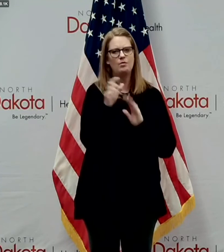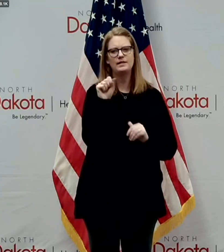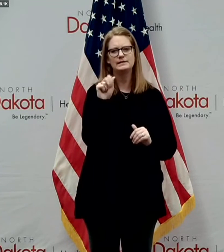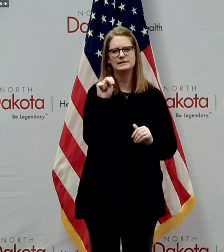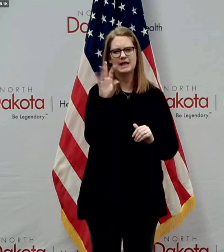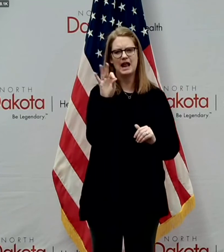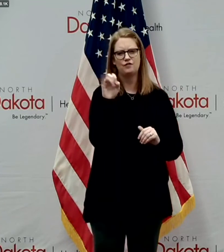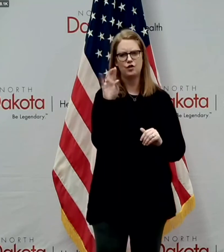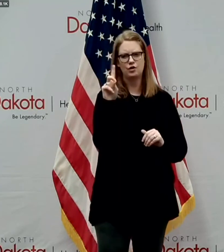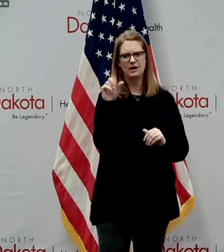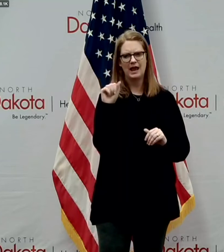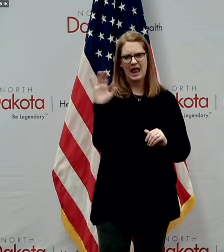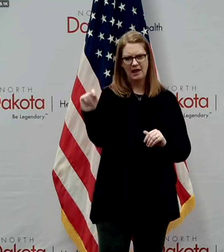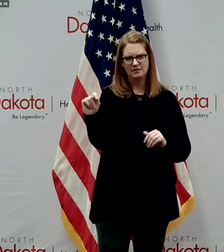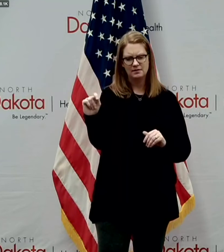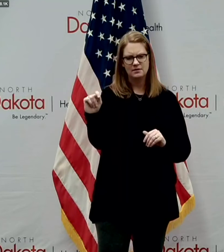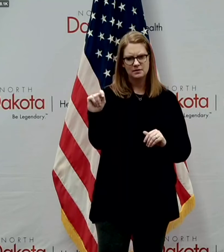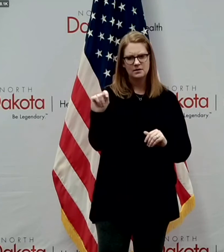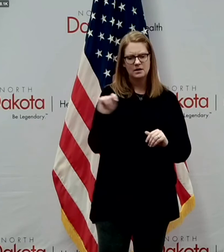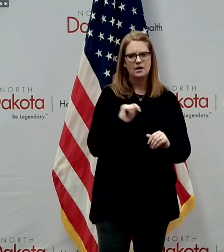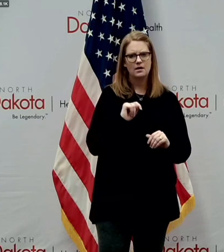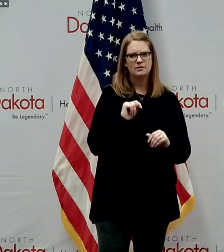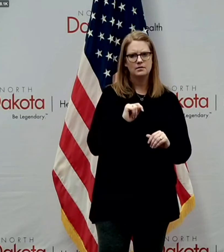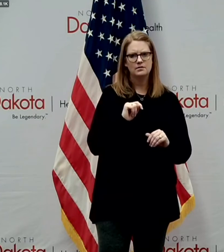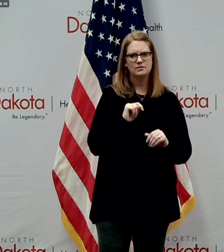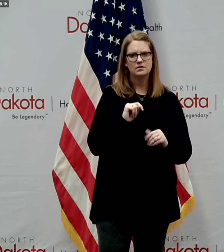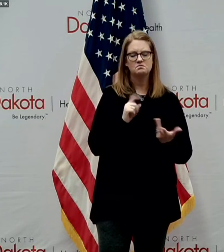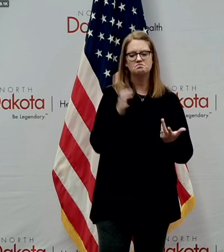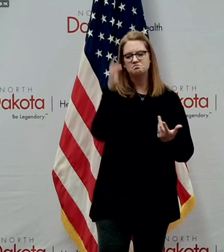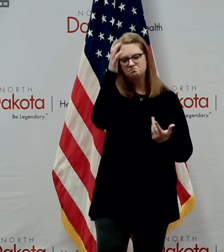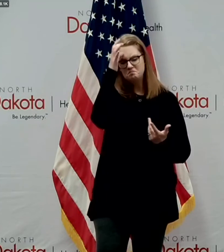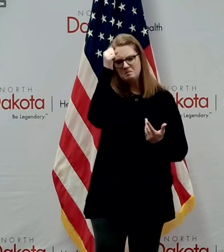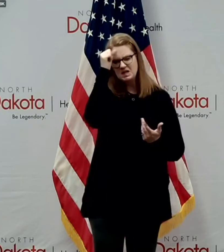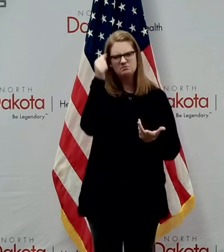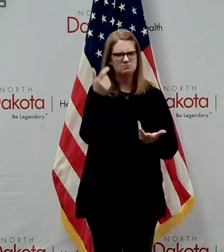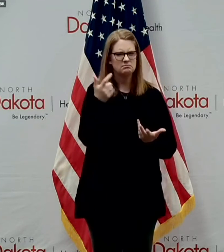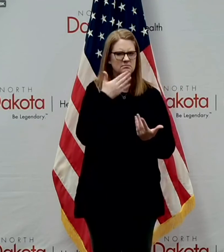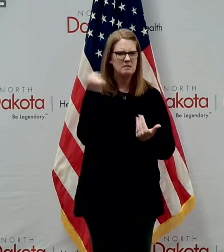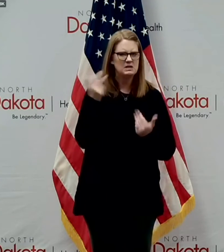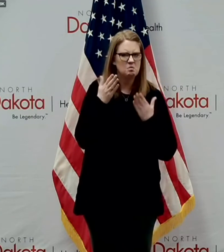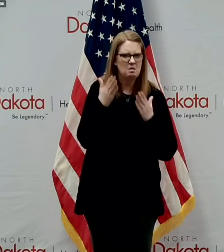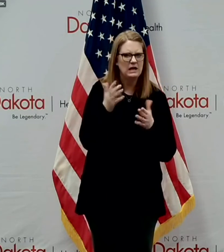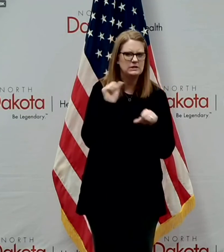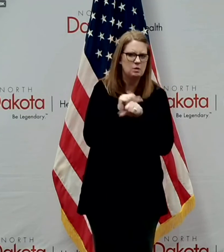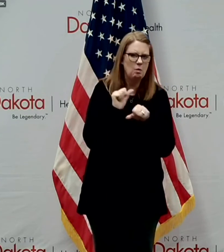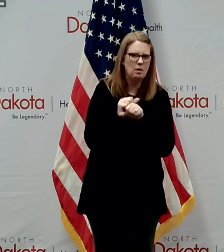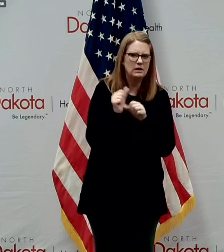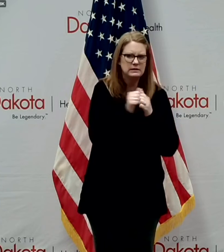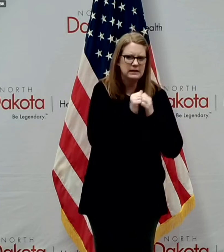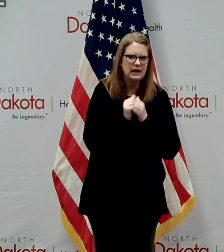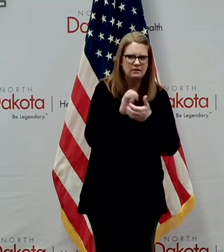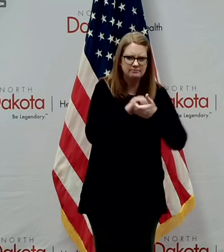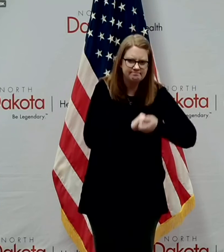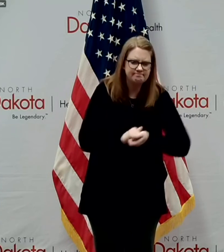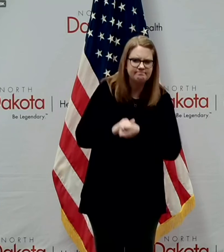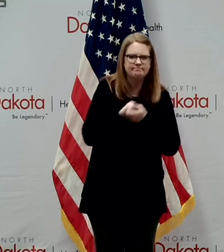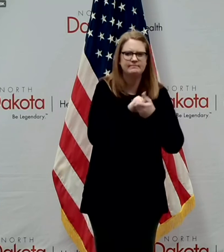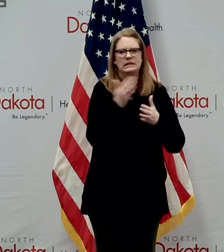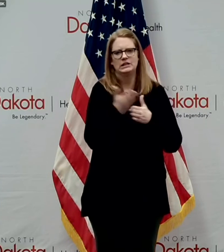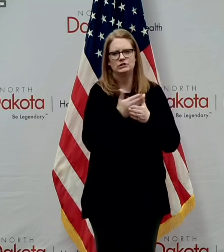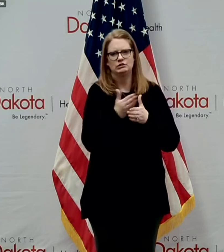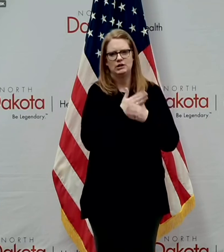so we've chosen to, through common sense, work together to provide resources and share information,